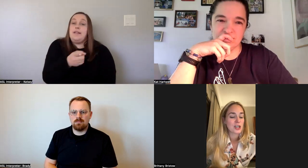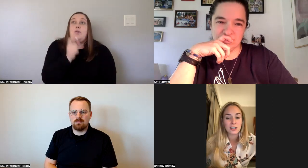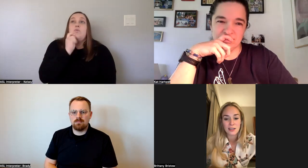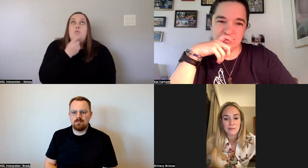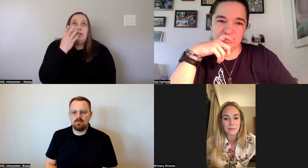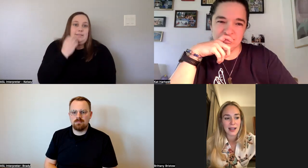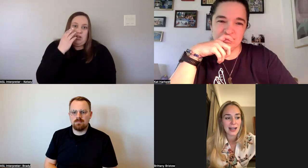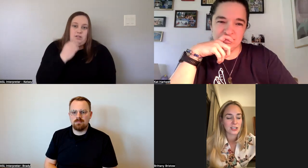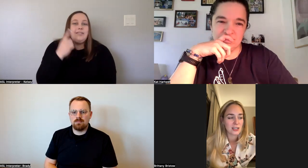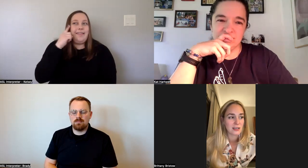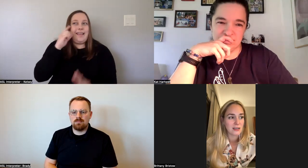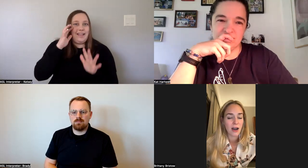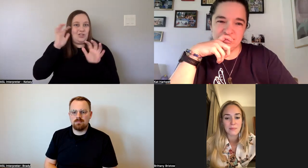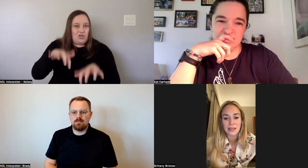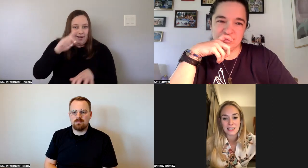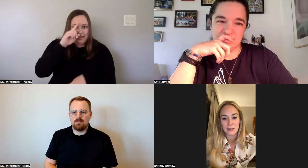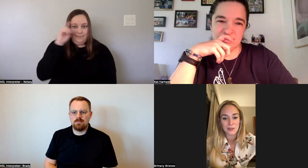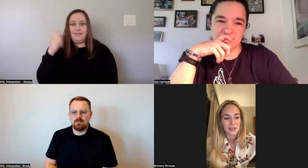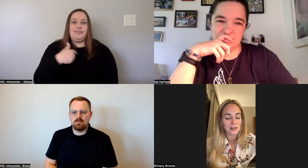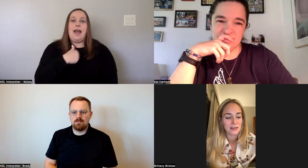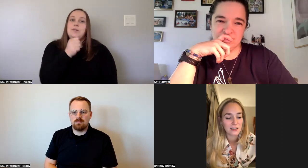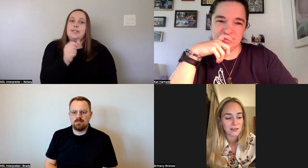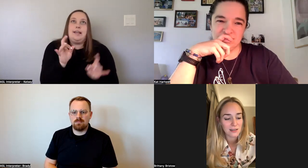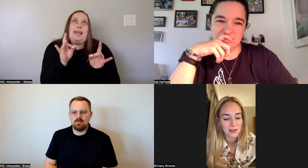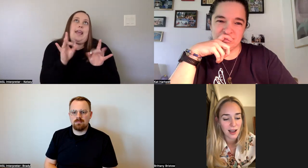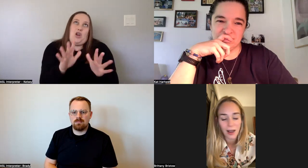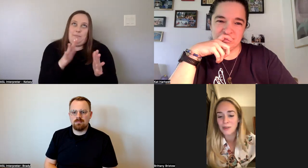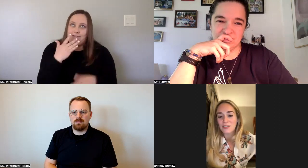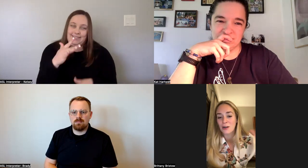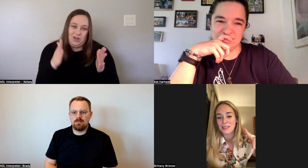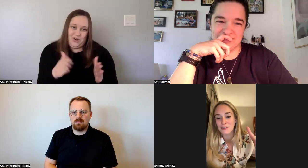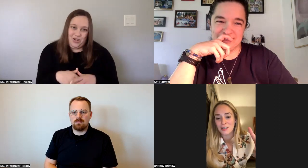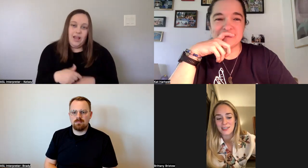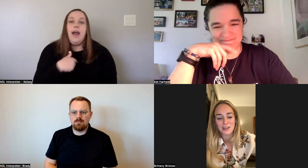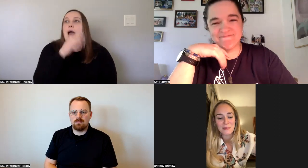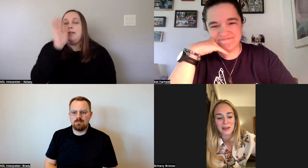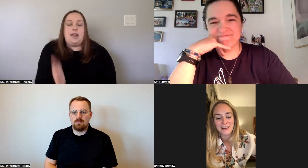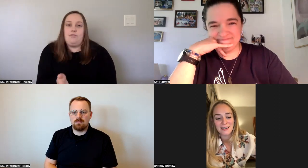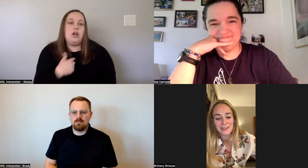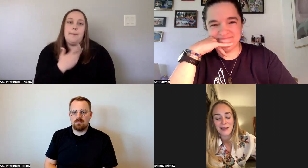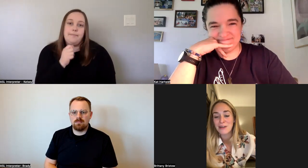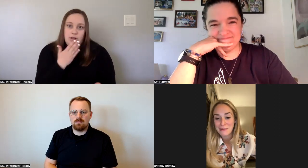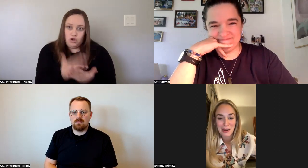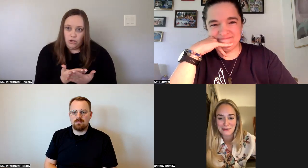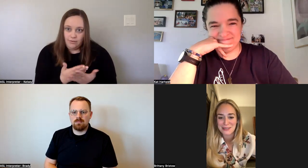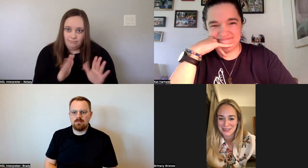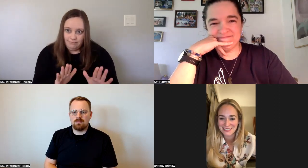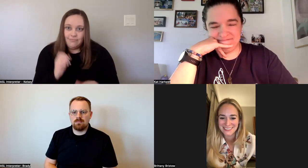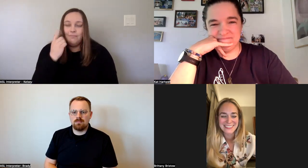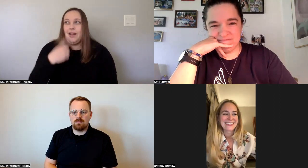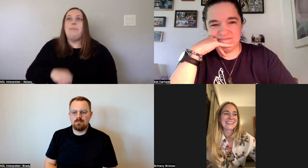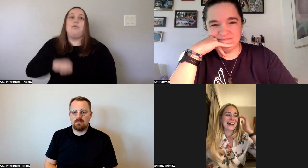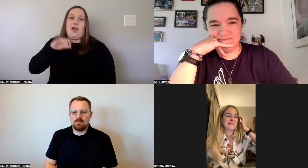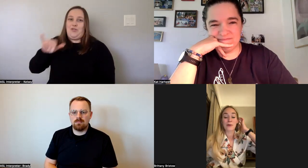think I shocked them by actually not being a terrible singer. I will never call myself a good singer, but I'm very proud of the